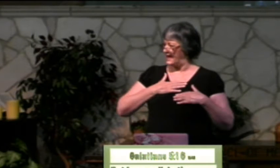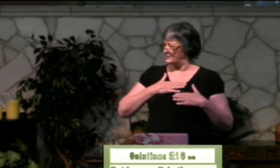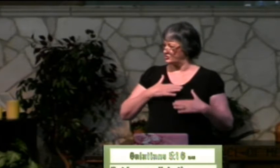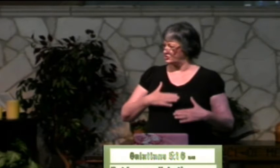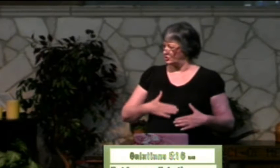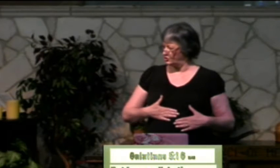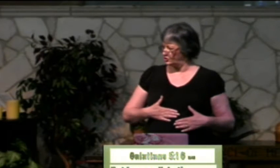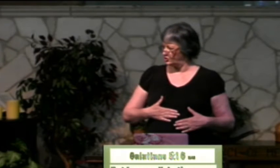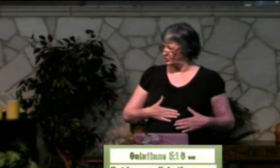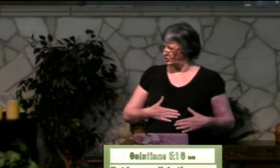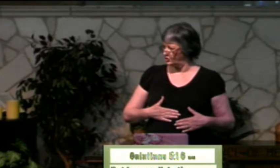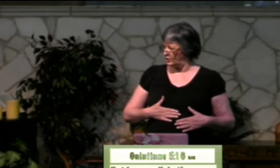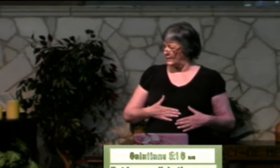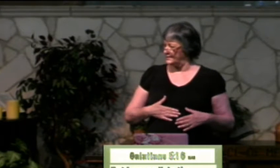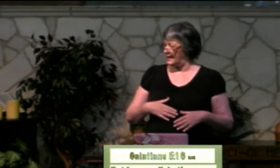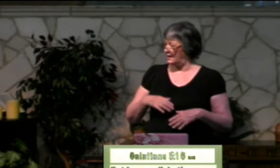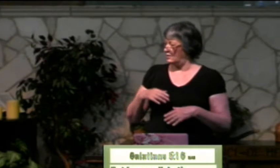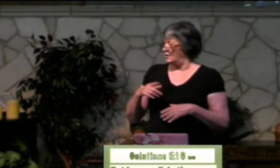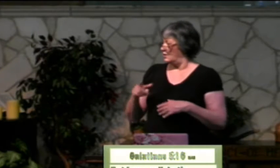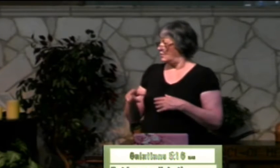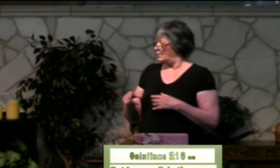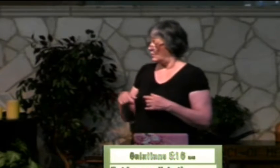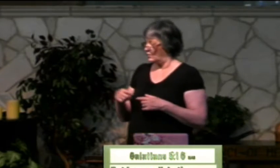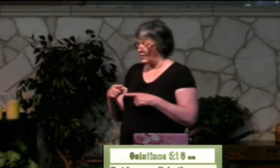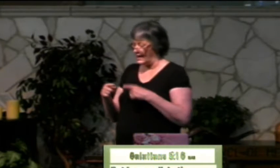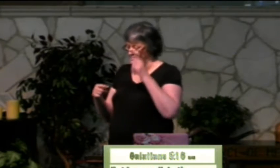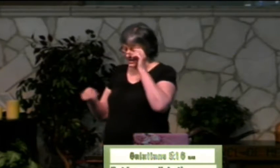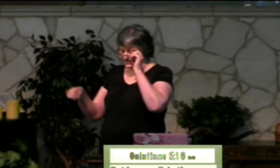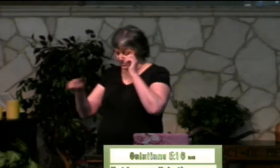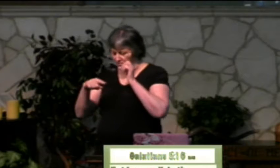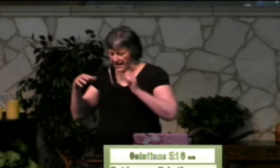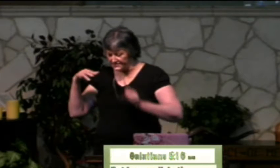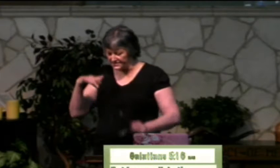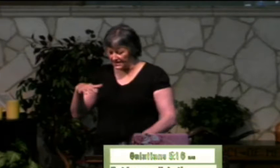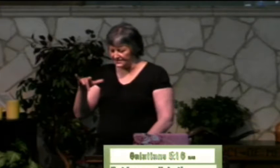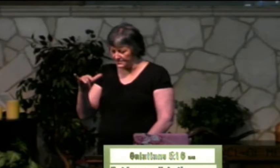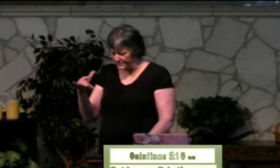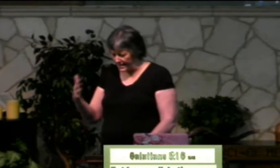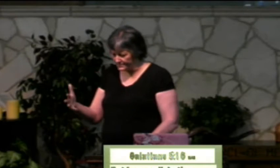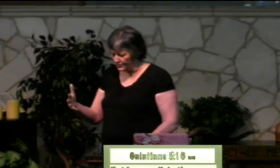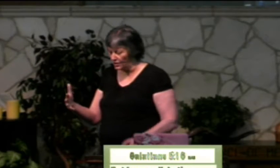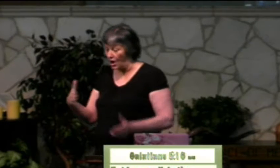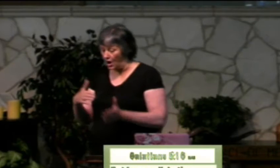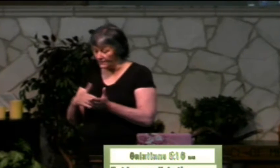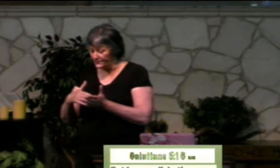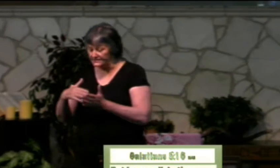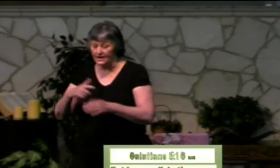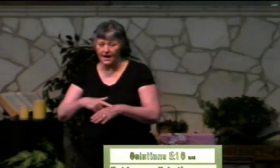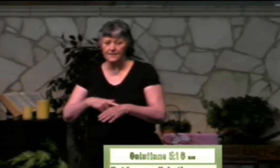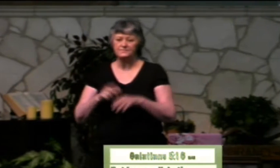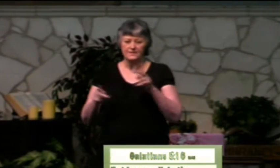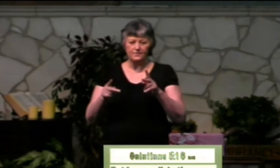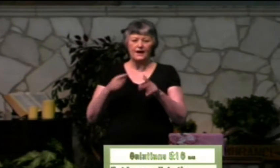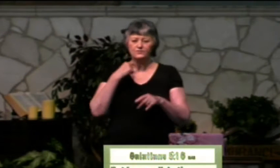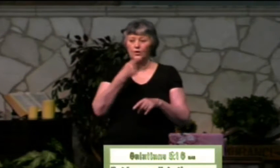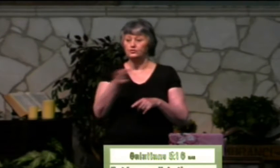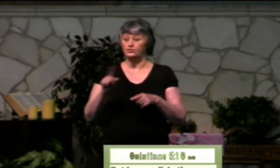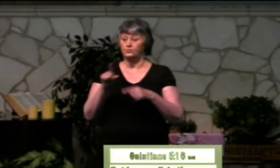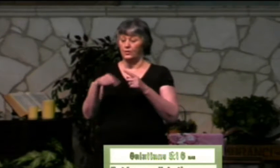flesh." Now, when you have studied the Bible, oftentimes people have told you, when you